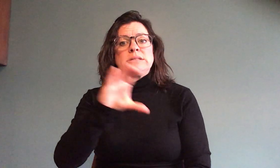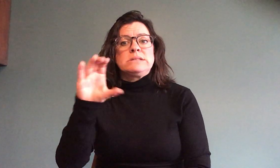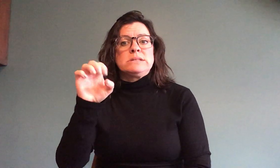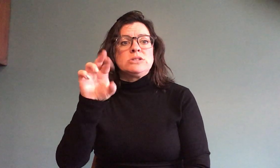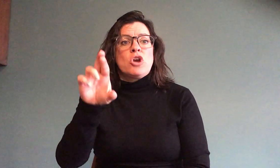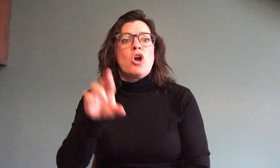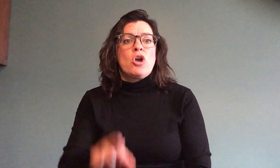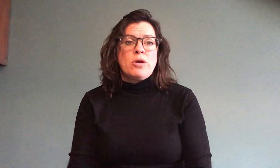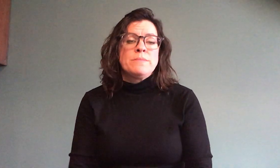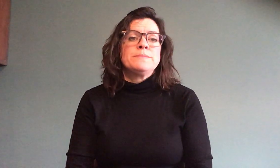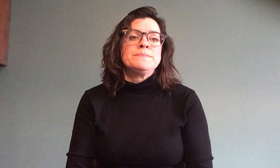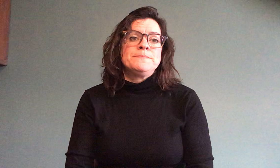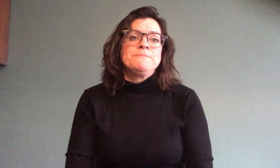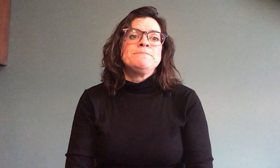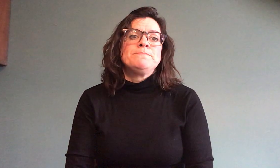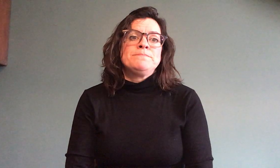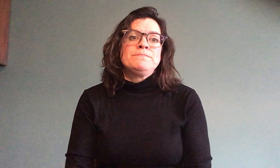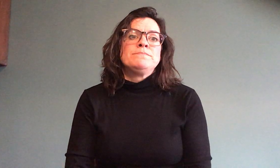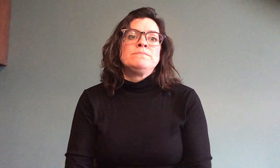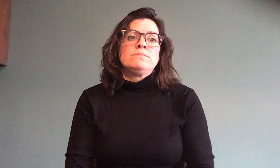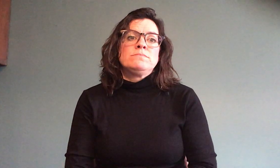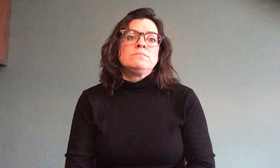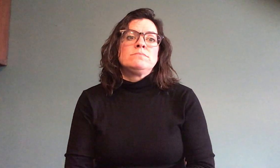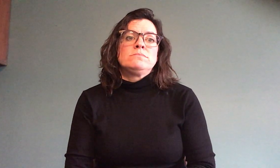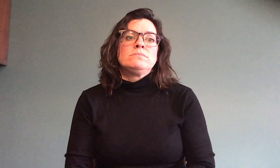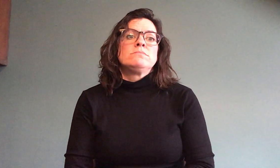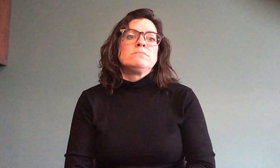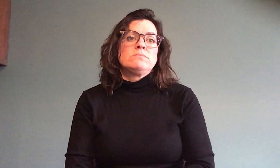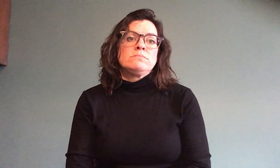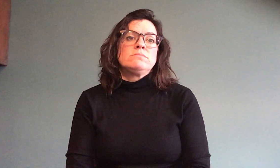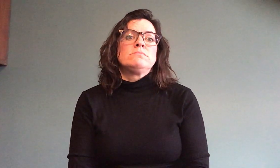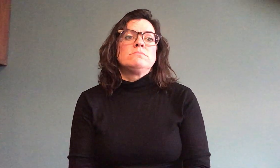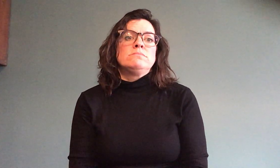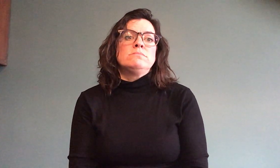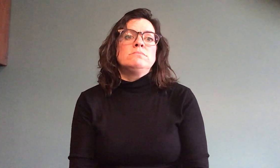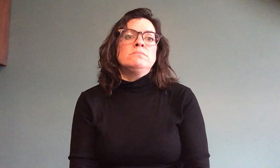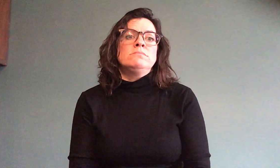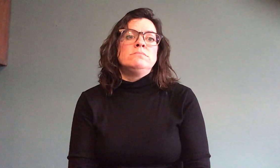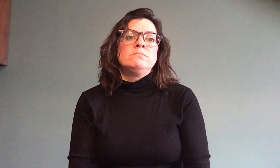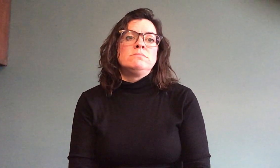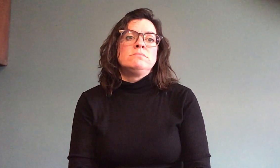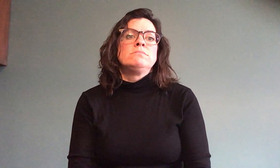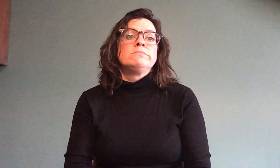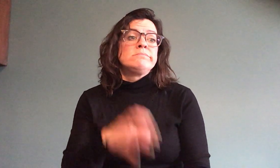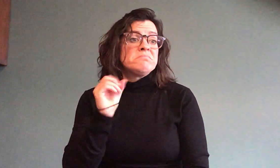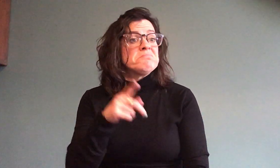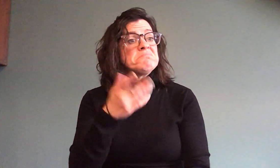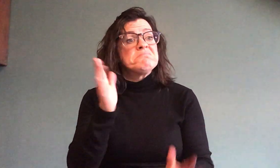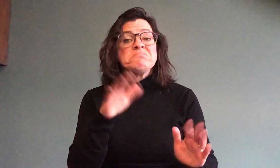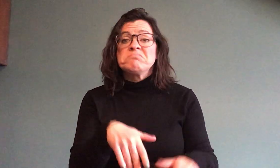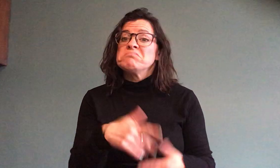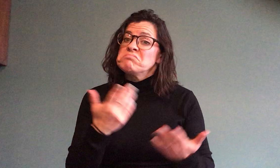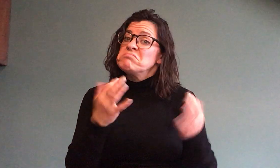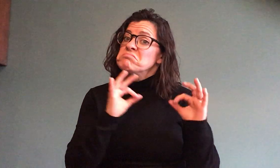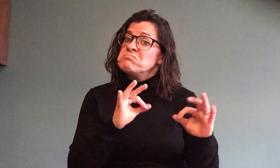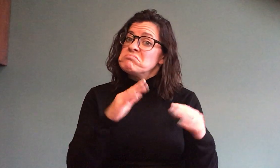so that's a good thing as well that we're halfway through this chapter. Let me go back to here. Let me go to